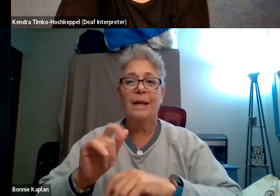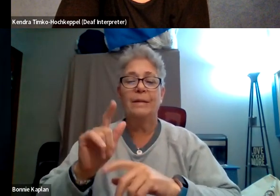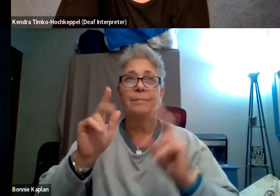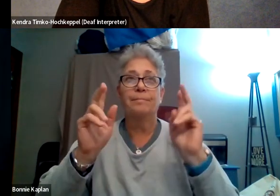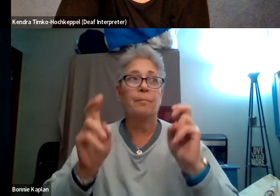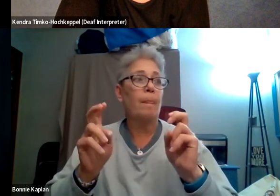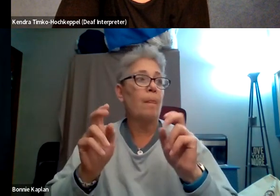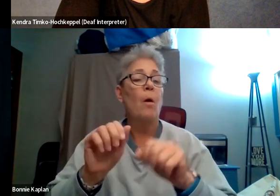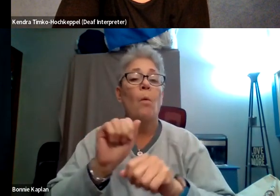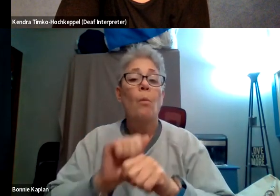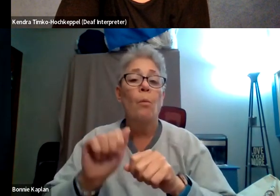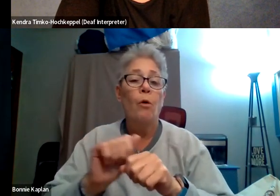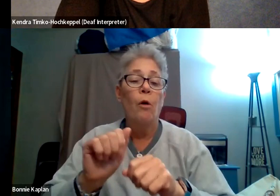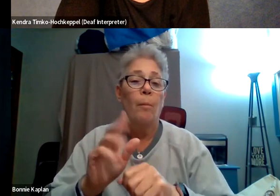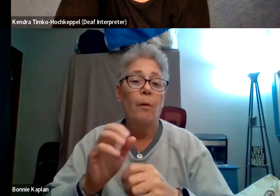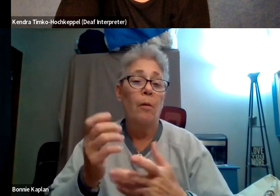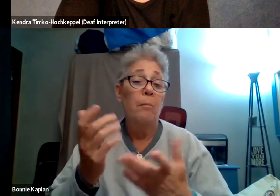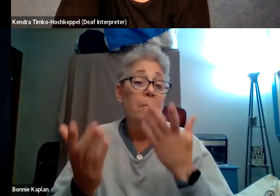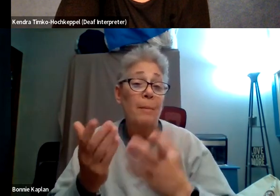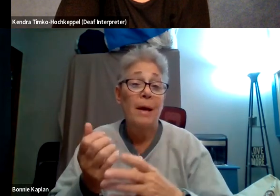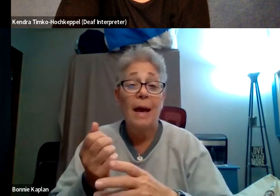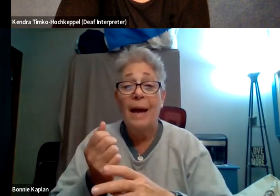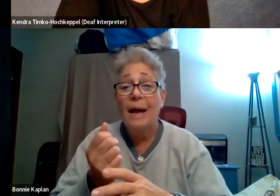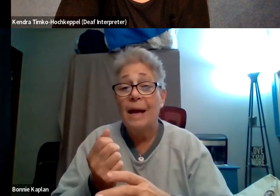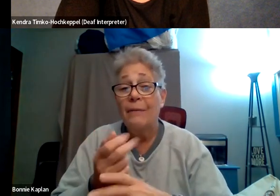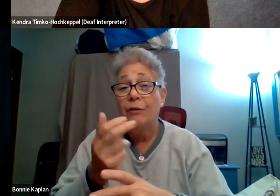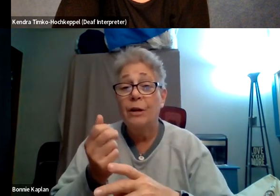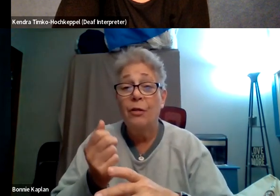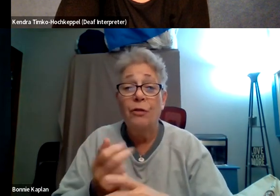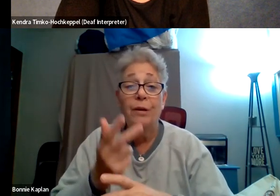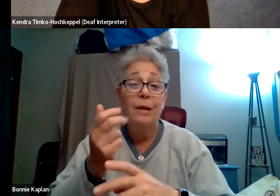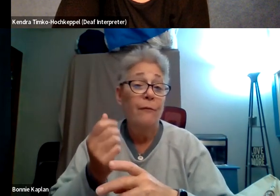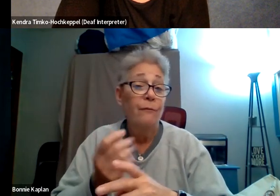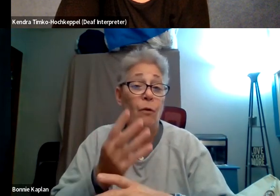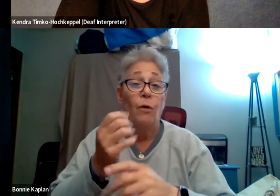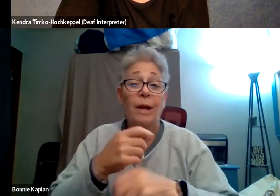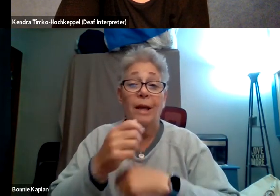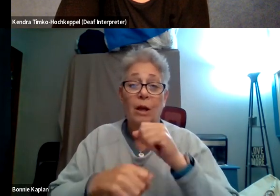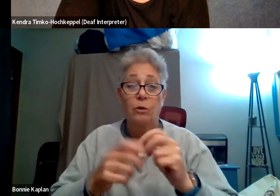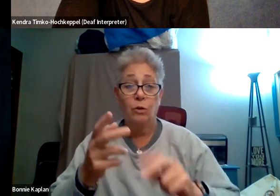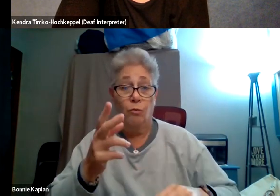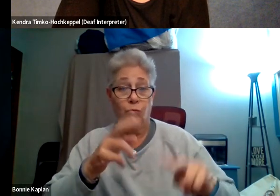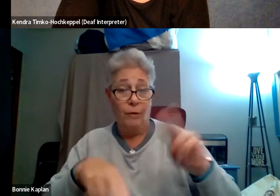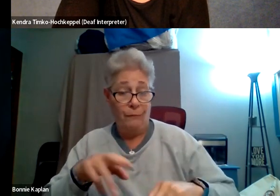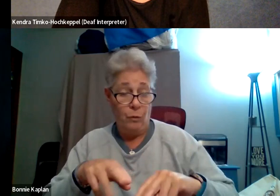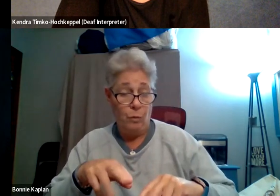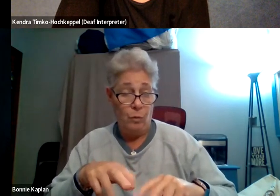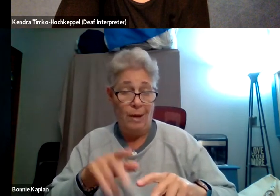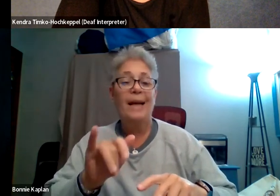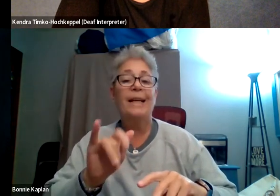stone that could be considered, something that's workable every couple years, 3-4 years, that we revisit